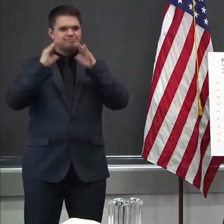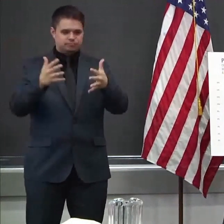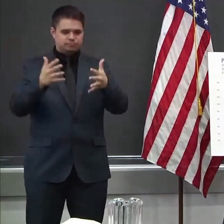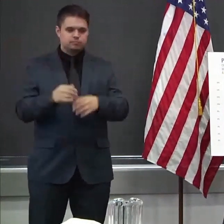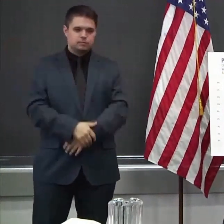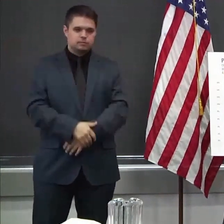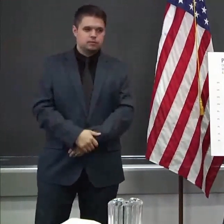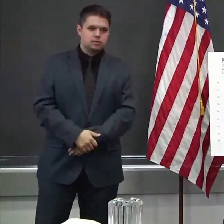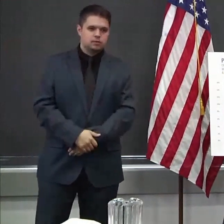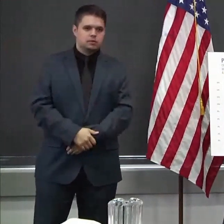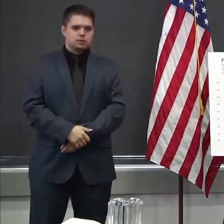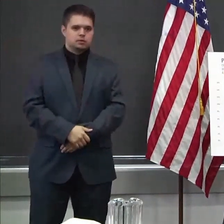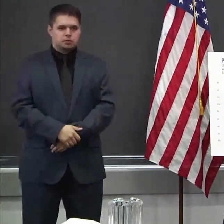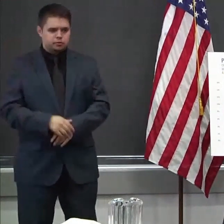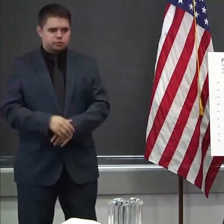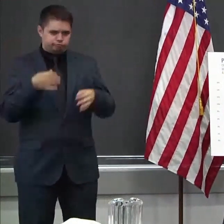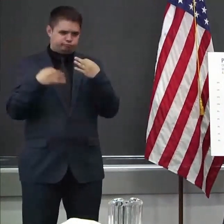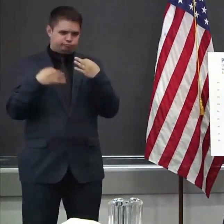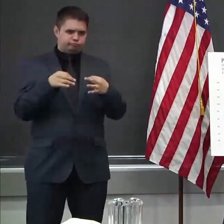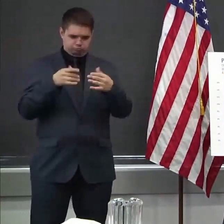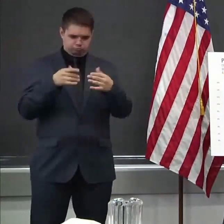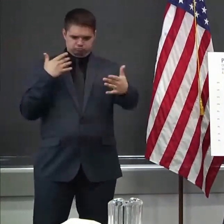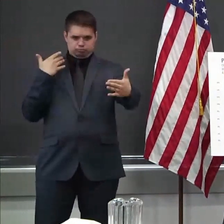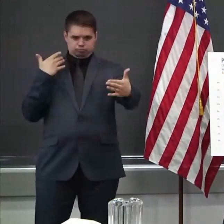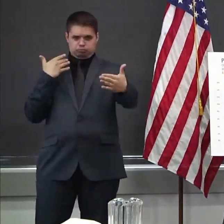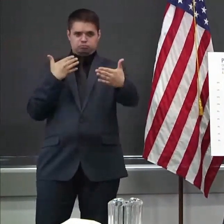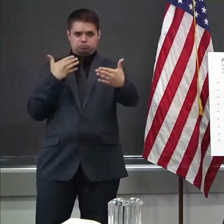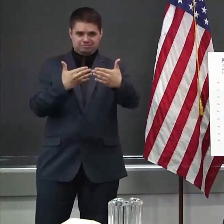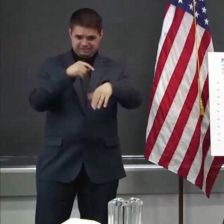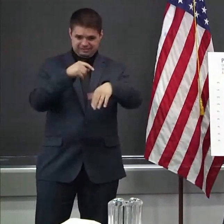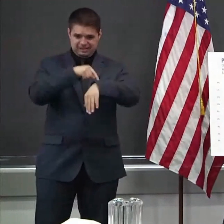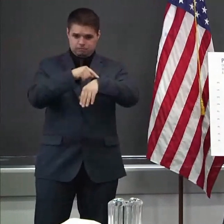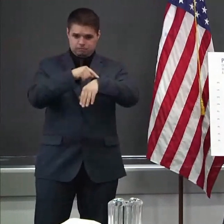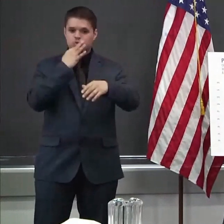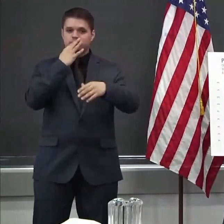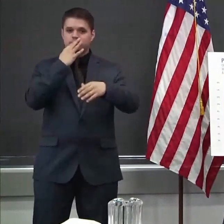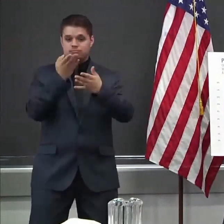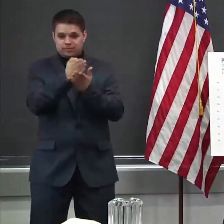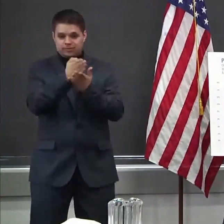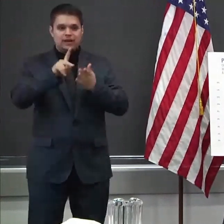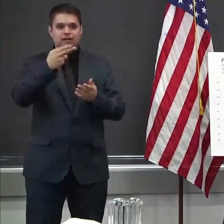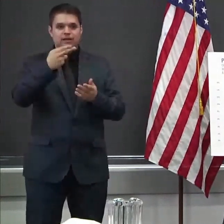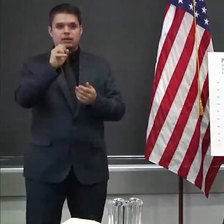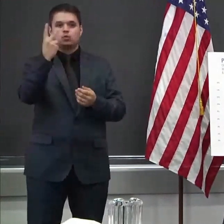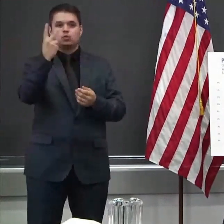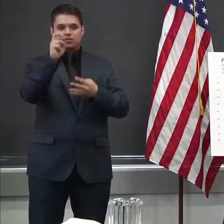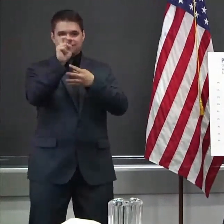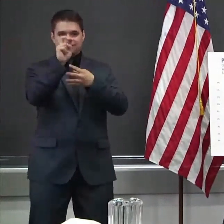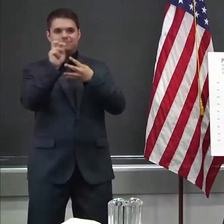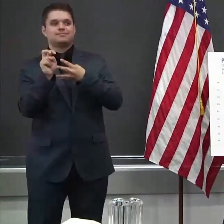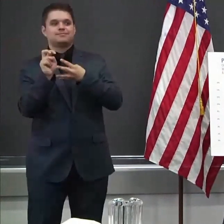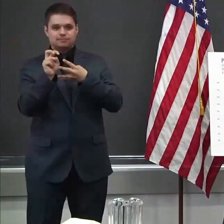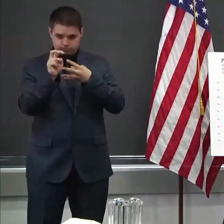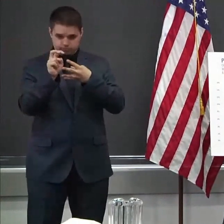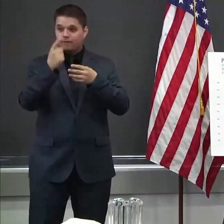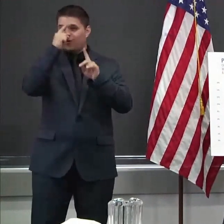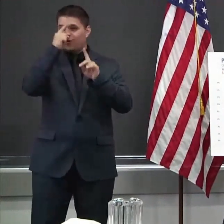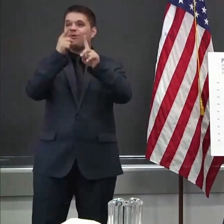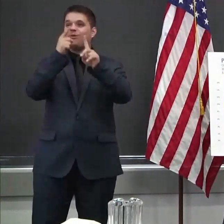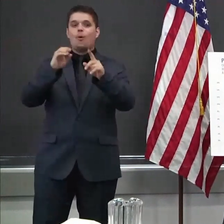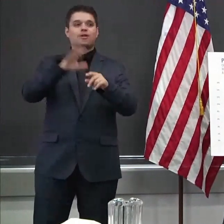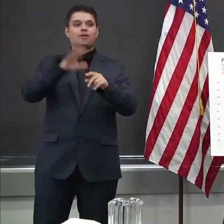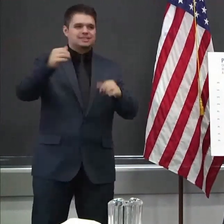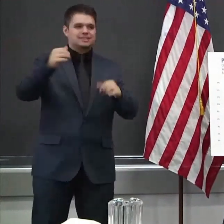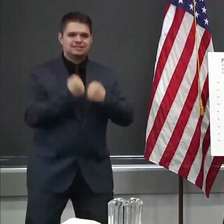approach Phase 2 of my Safer and Stronger Oregon plan. Then Pat will provide an update on the contact